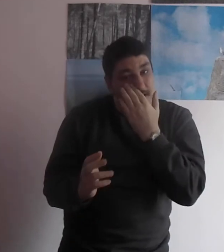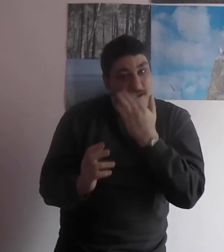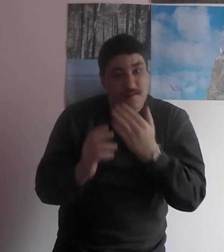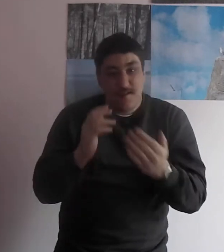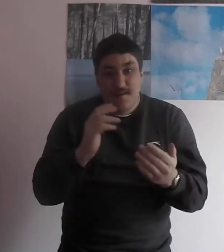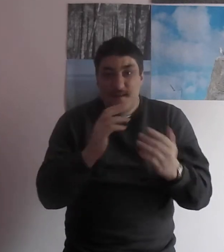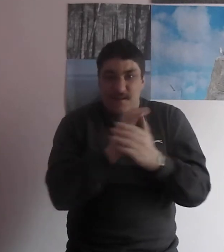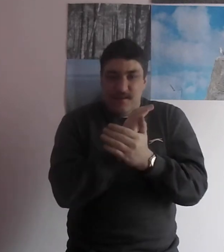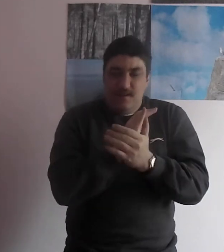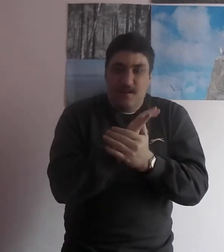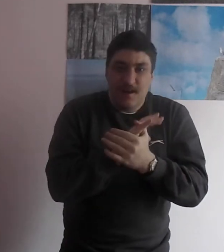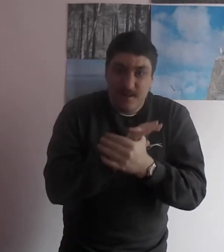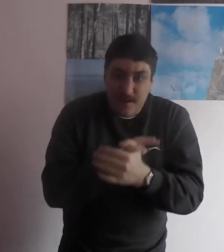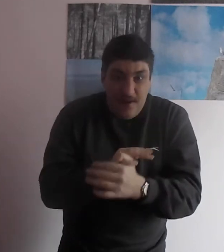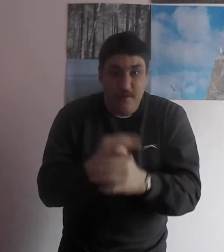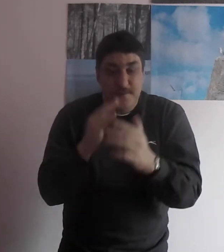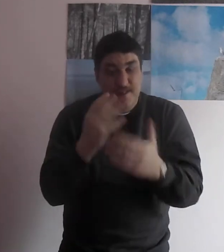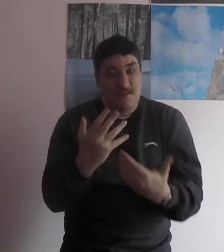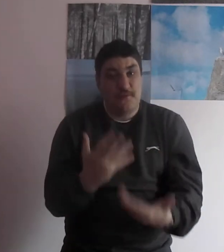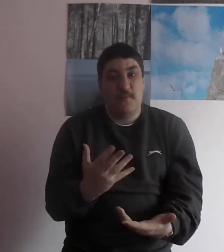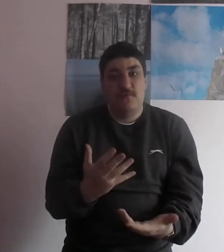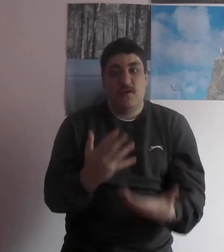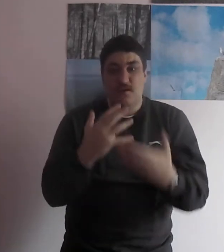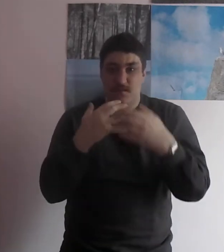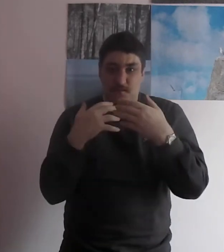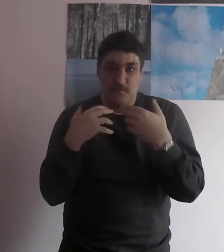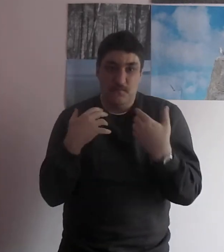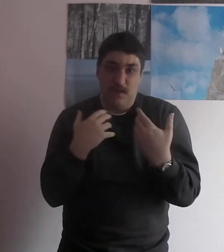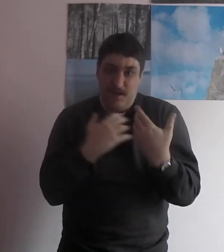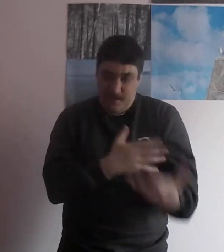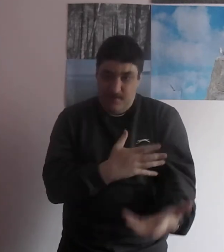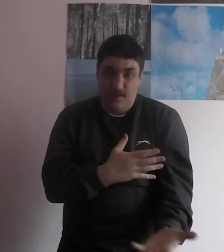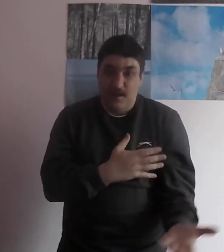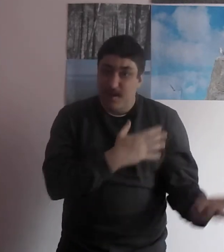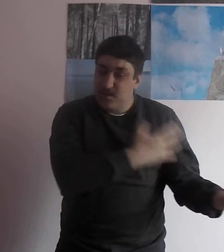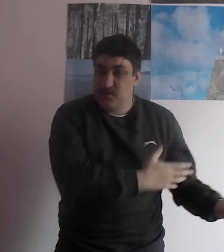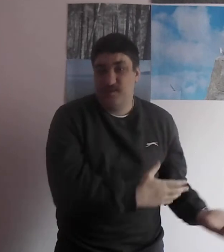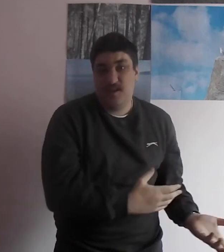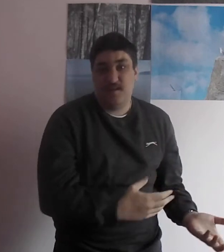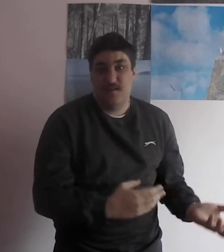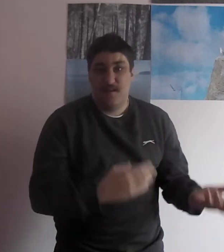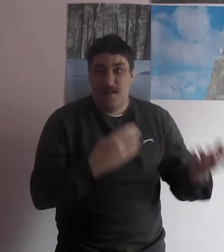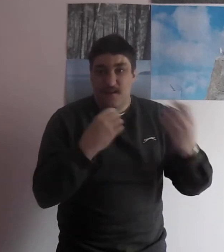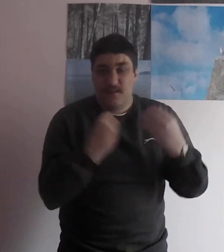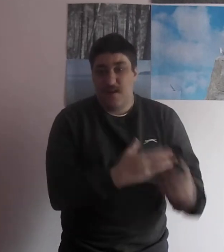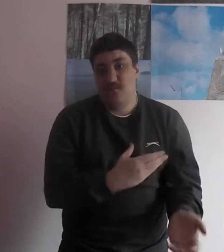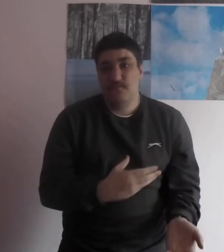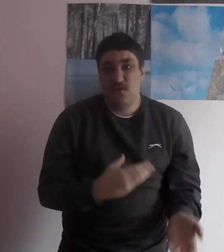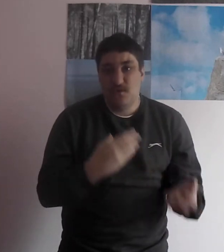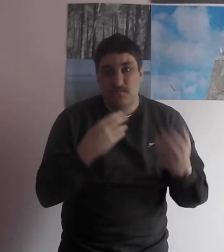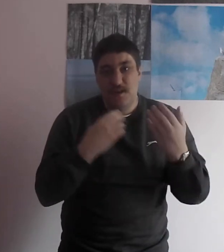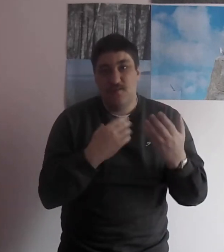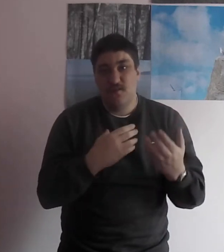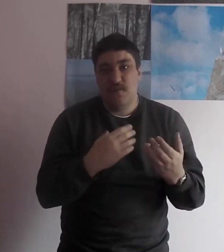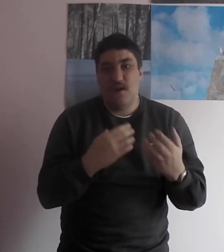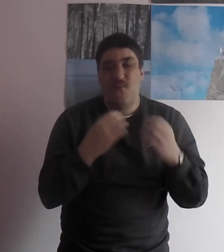because like I said, I want to make this a proper vlog, like I just did. That was more me talking about why